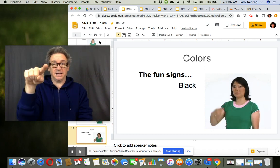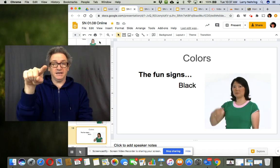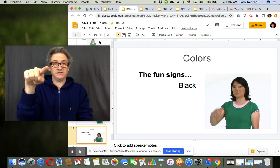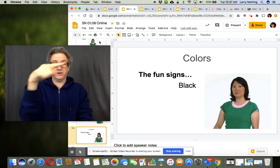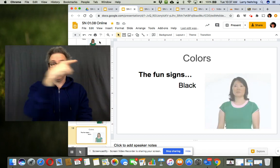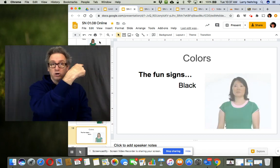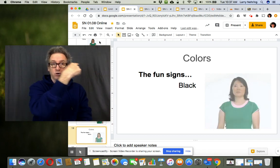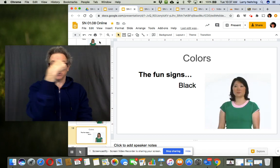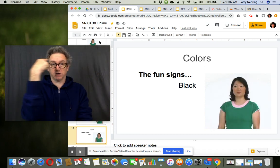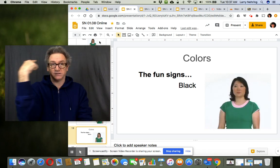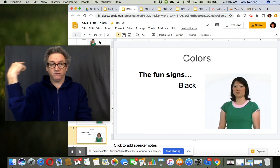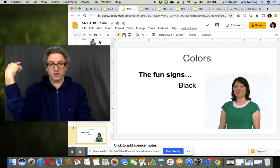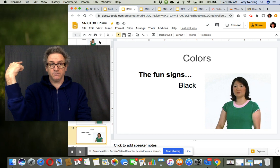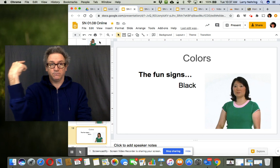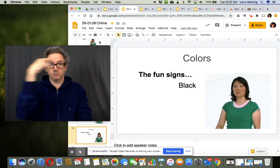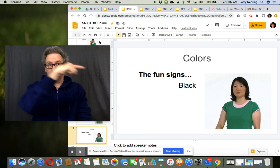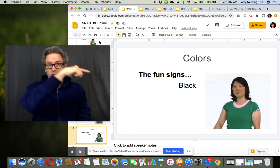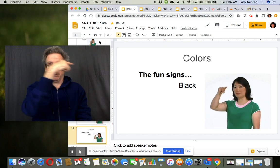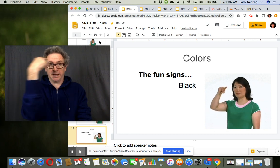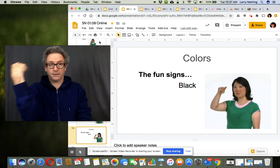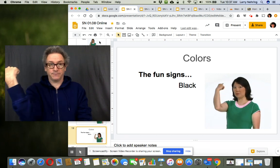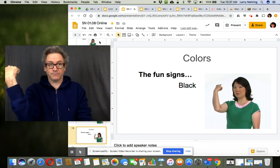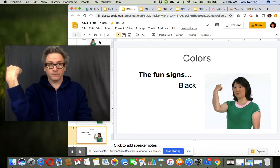just index finger goes across the forehead.